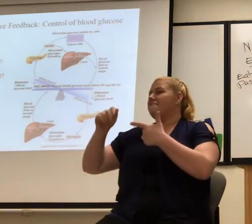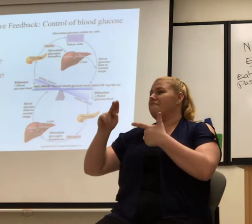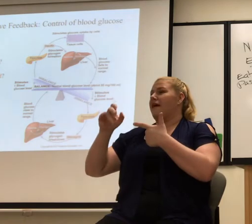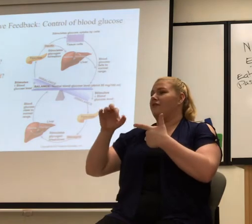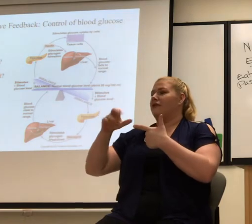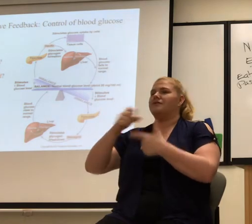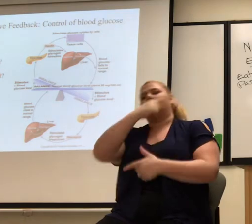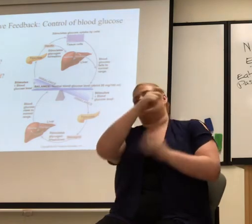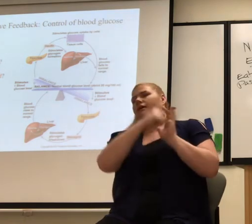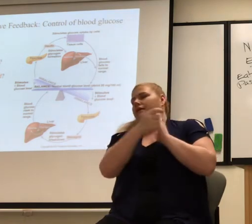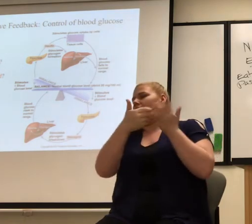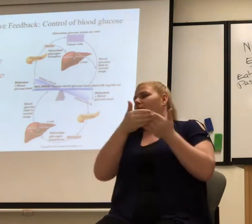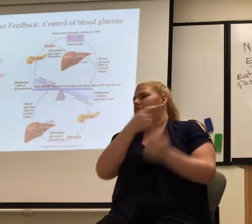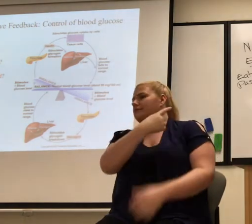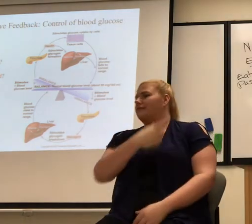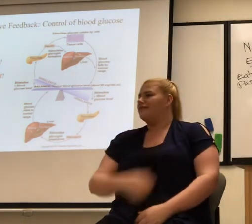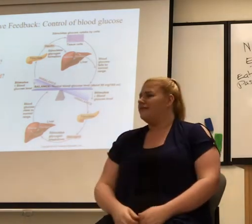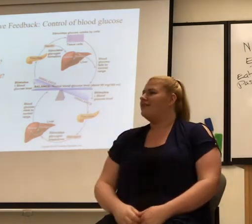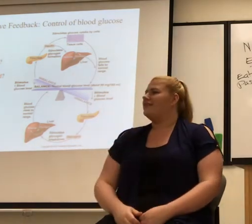has